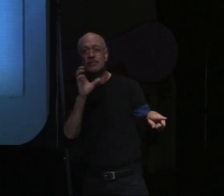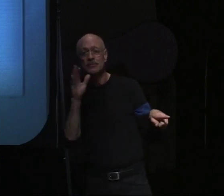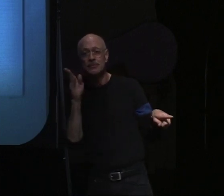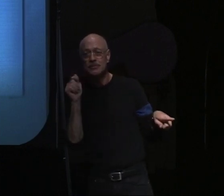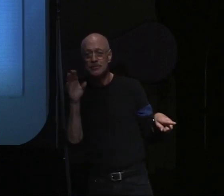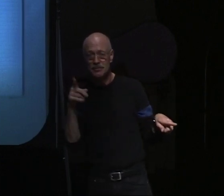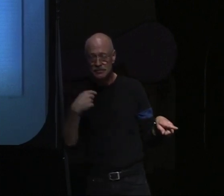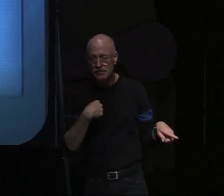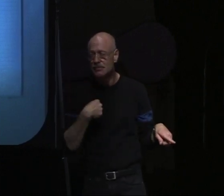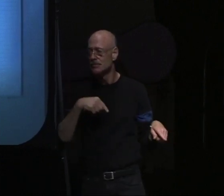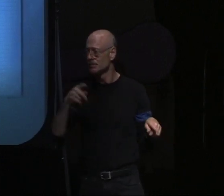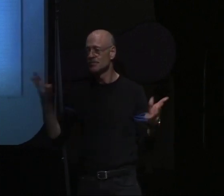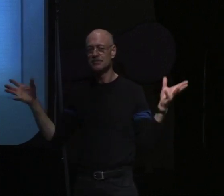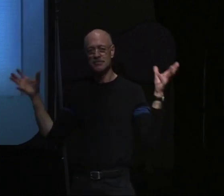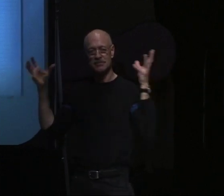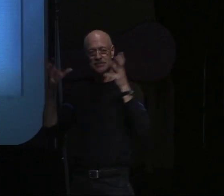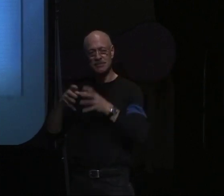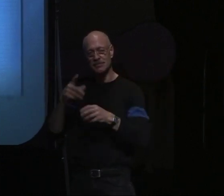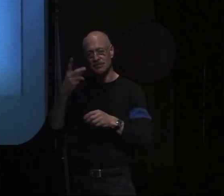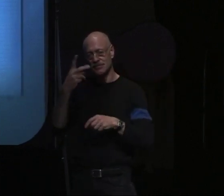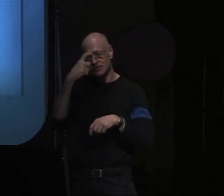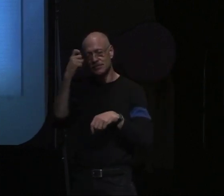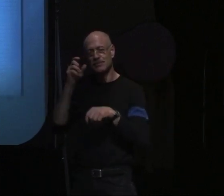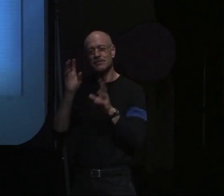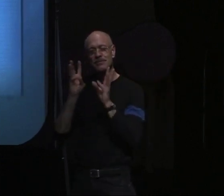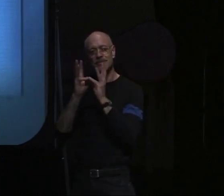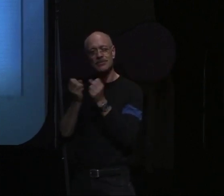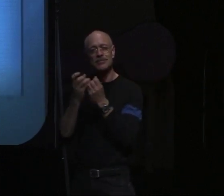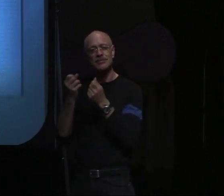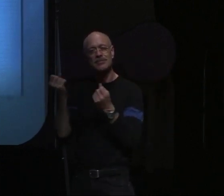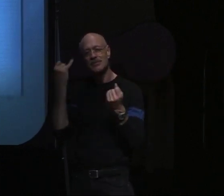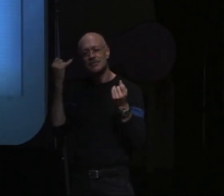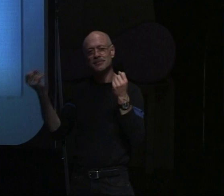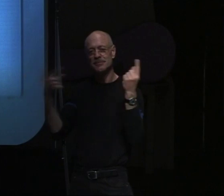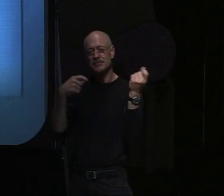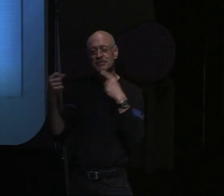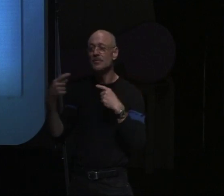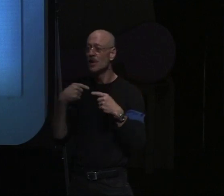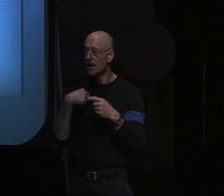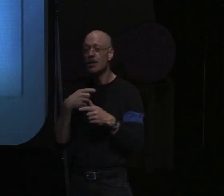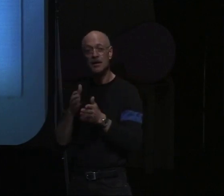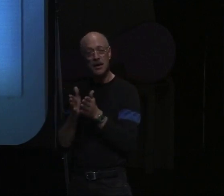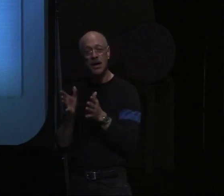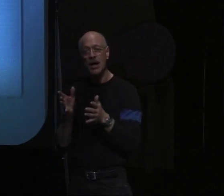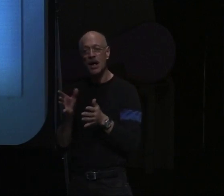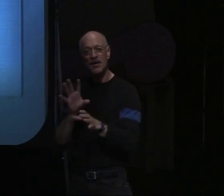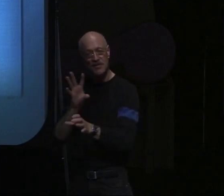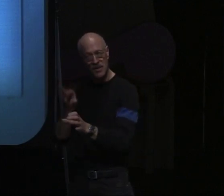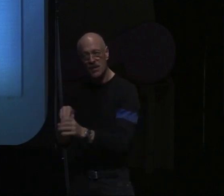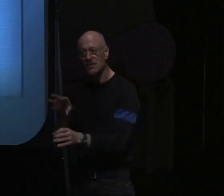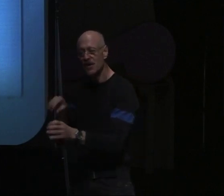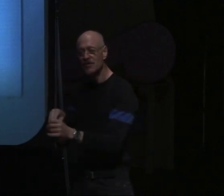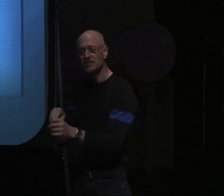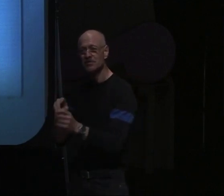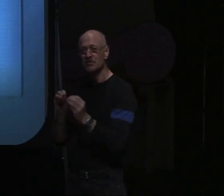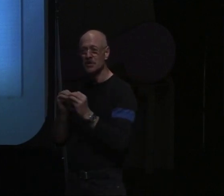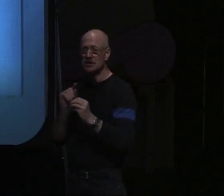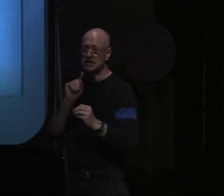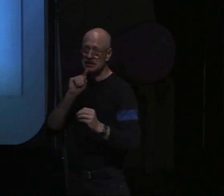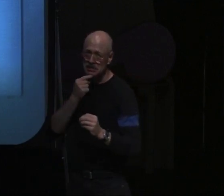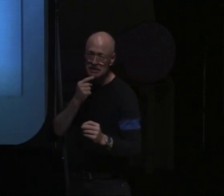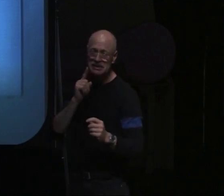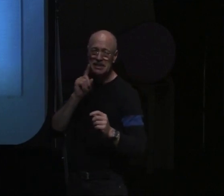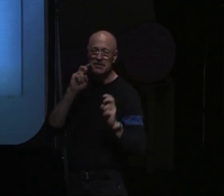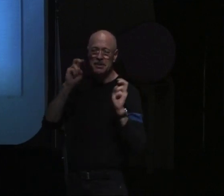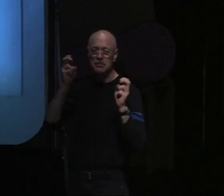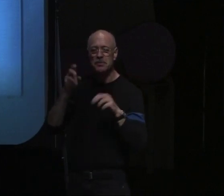in Texas. And Chuck Baird was another person who was also involved in that summer workshop. And via some correspondence, I